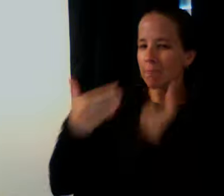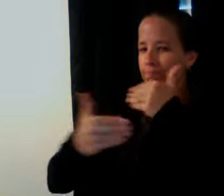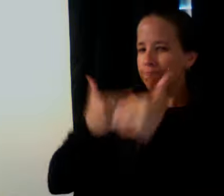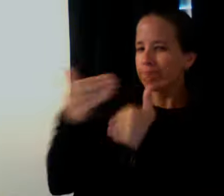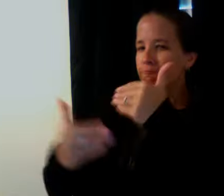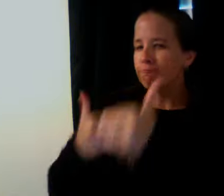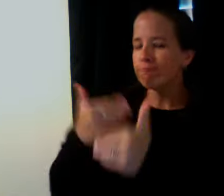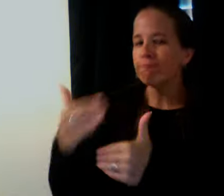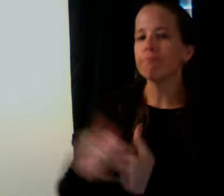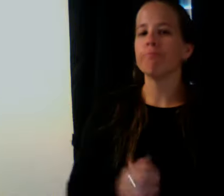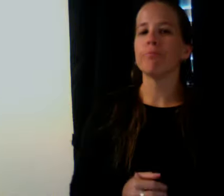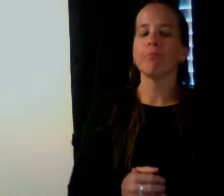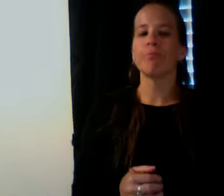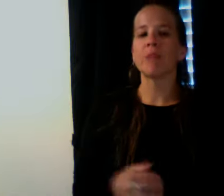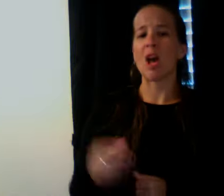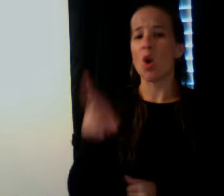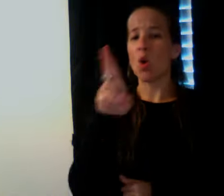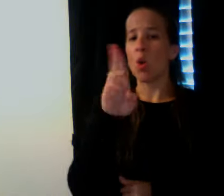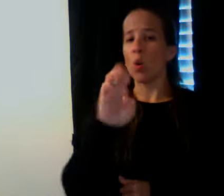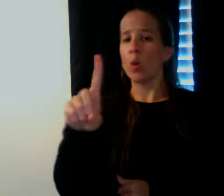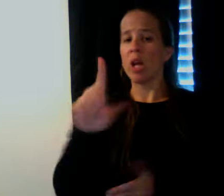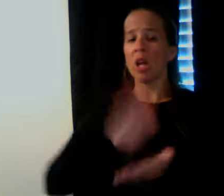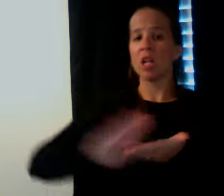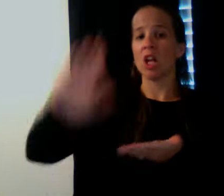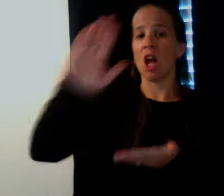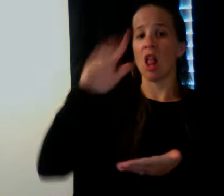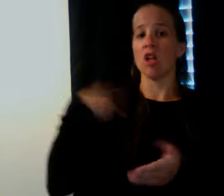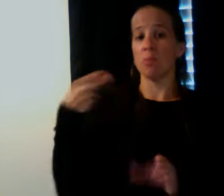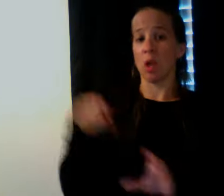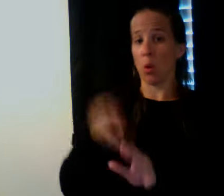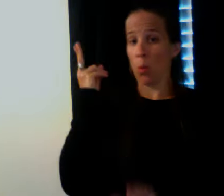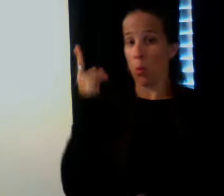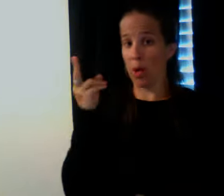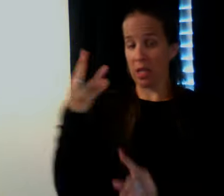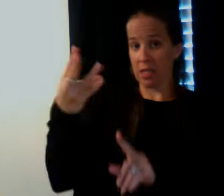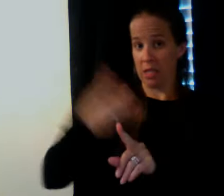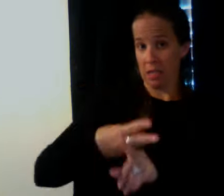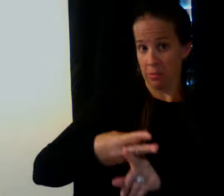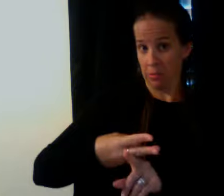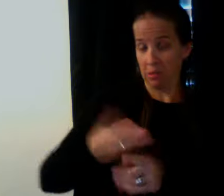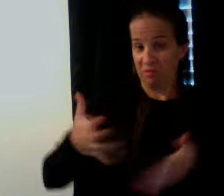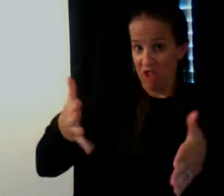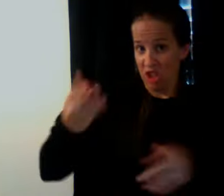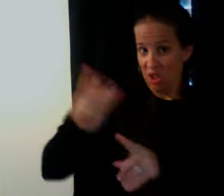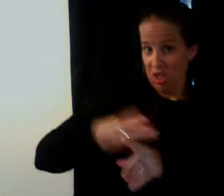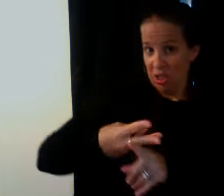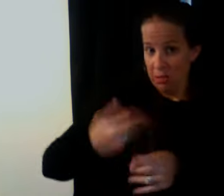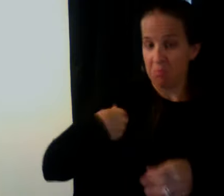I dropped out of Reed College after the first 6 months, but then stayed around as a drop-in for another 18 months or so before I really